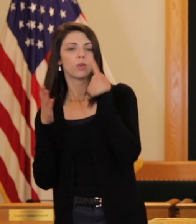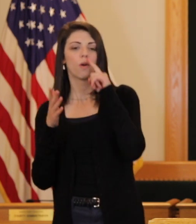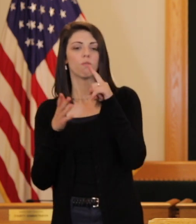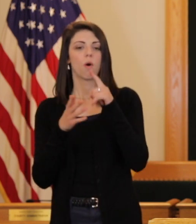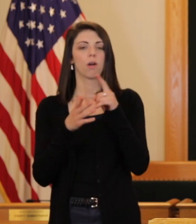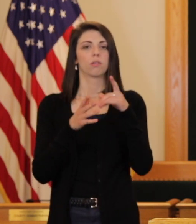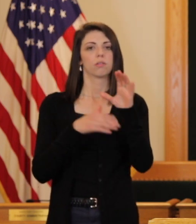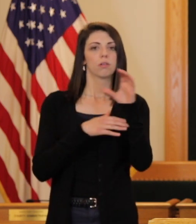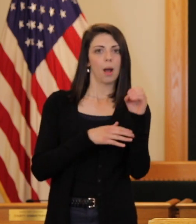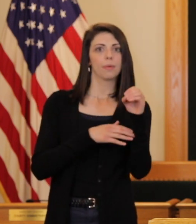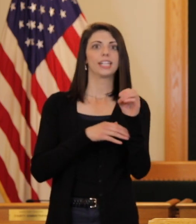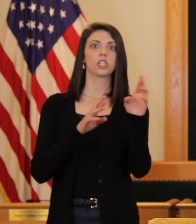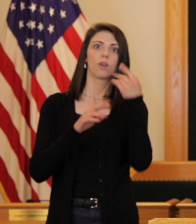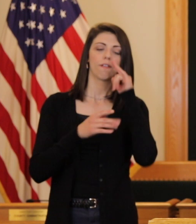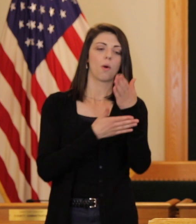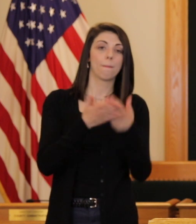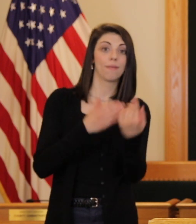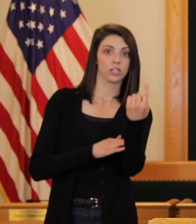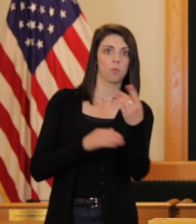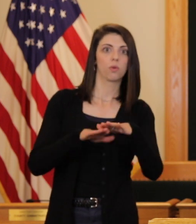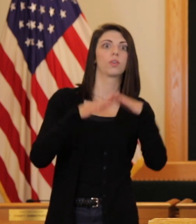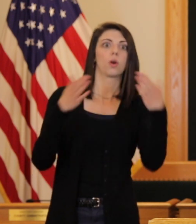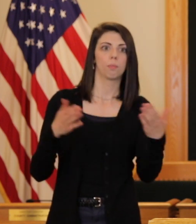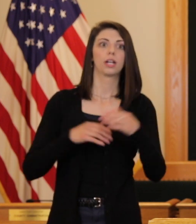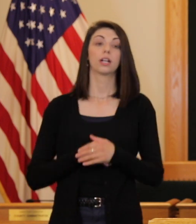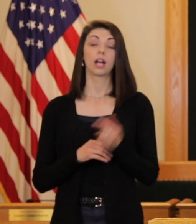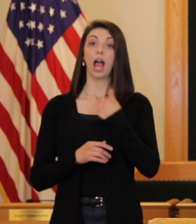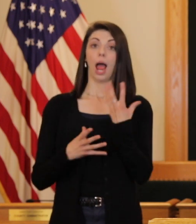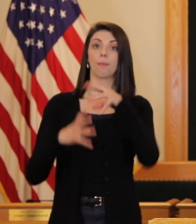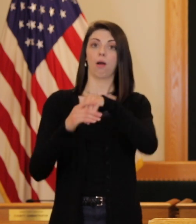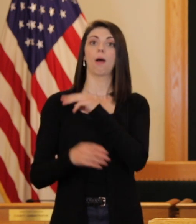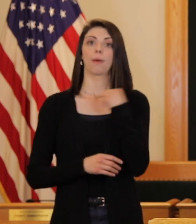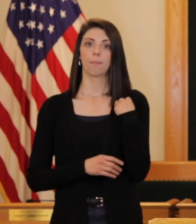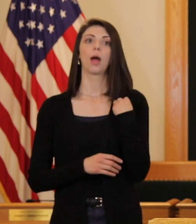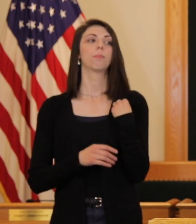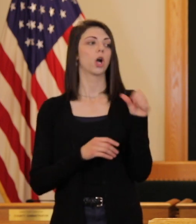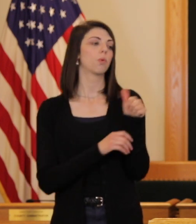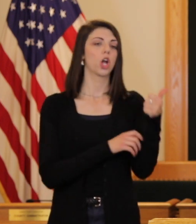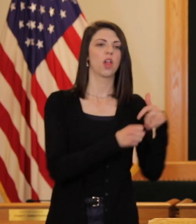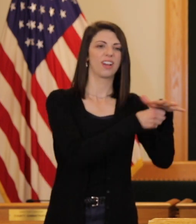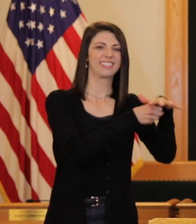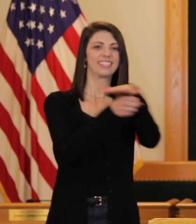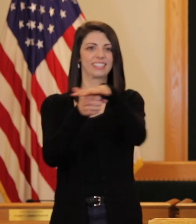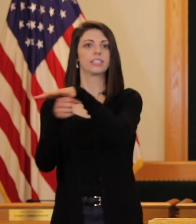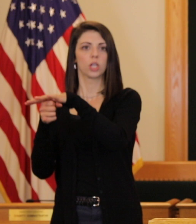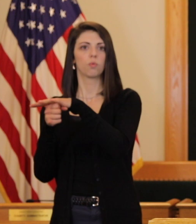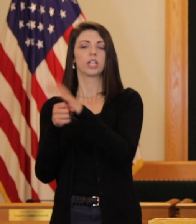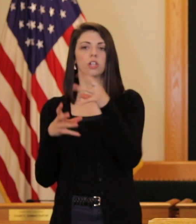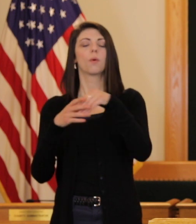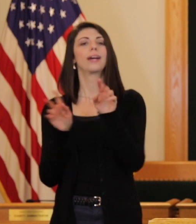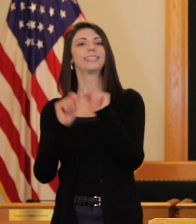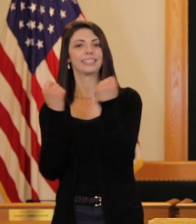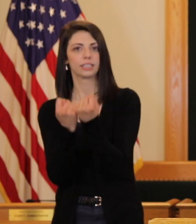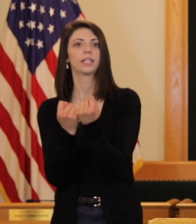reopening. I'm a member of the Central New York Regional Reopening Control Room, along with elected officials in our neighboring counties.